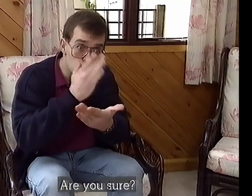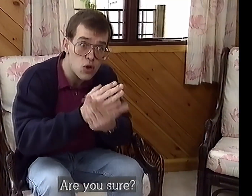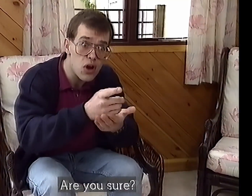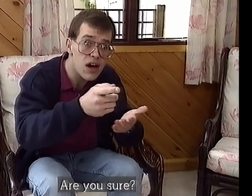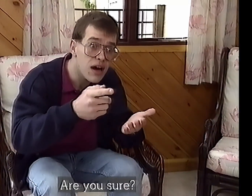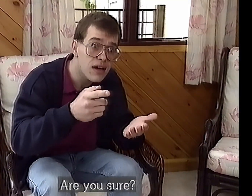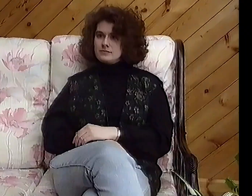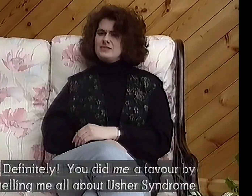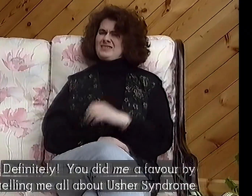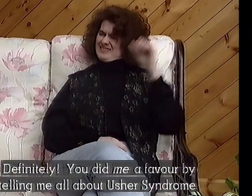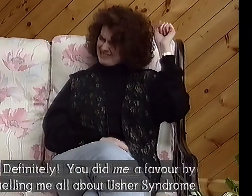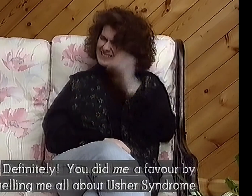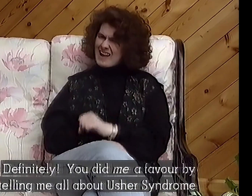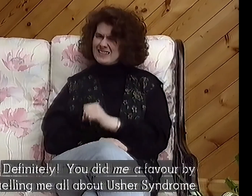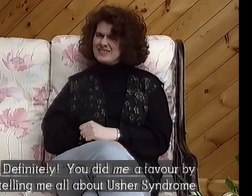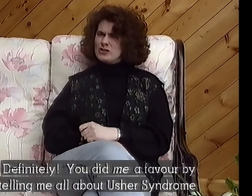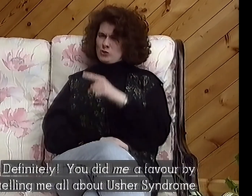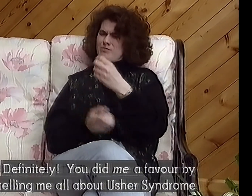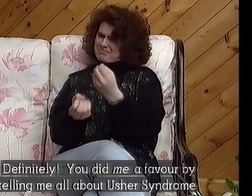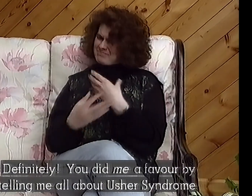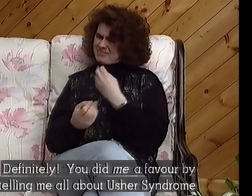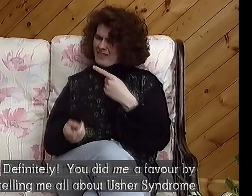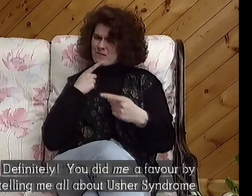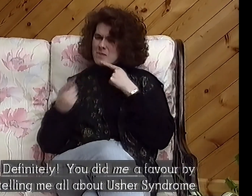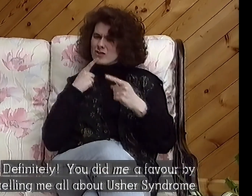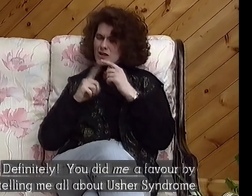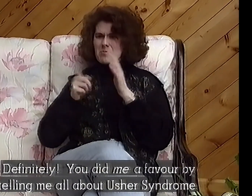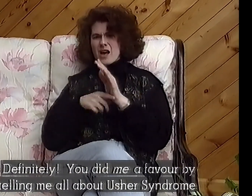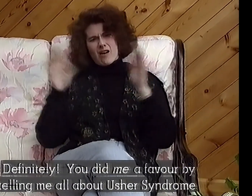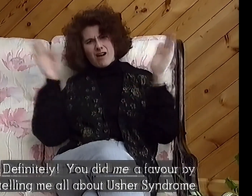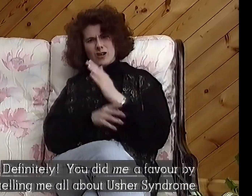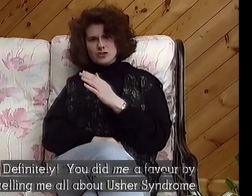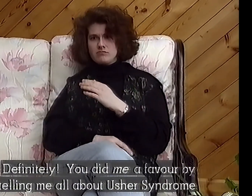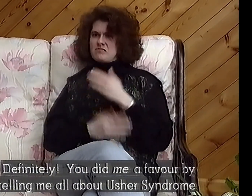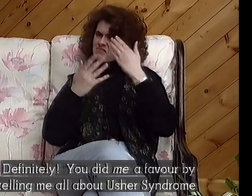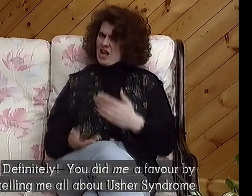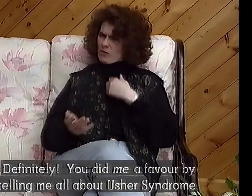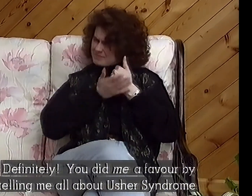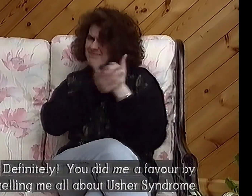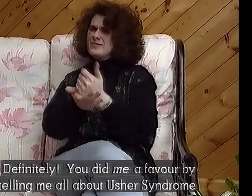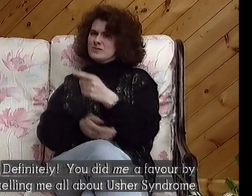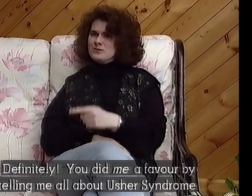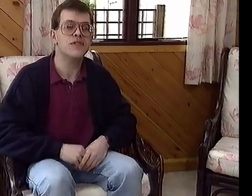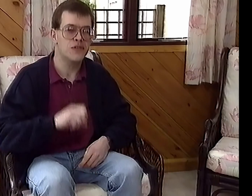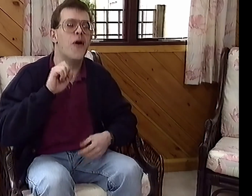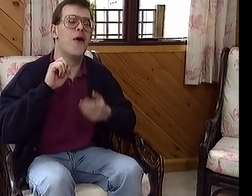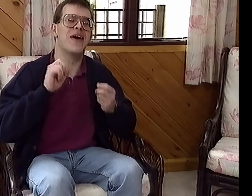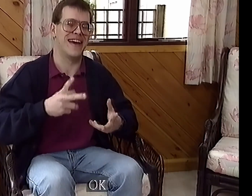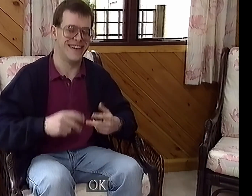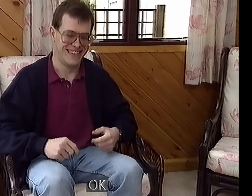You sure? Definitely. You did me a favour by telling me all about Usher syndrome. I'm going to return the favour.